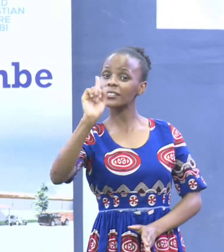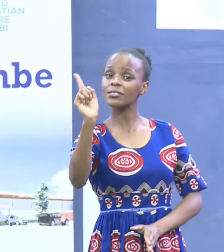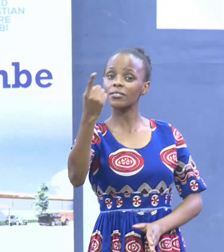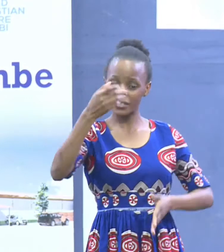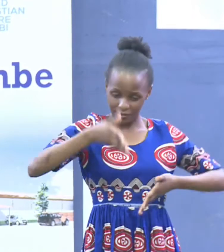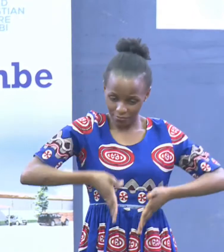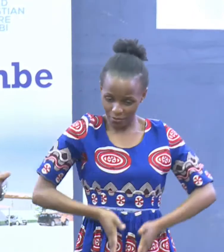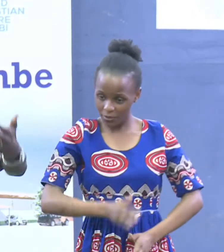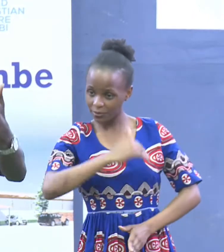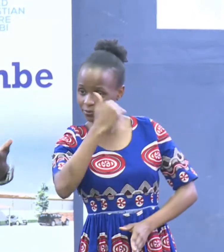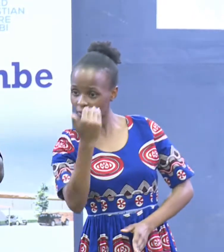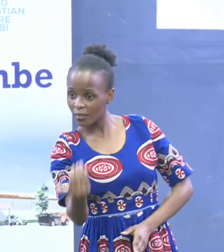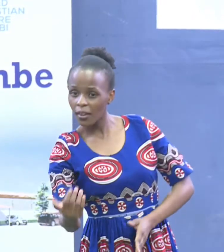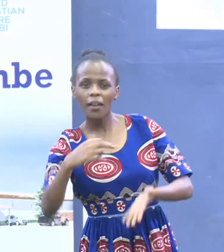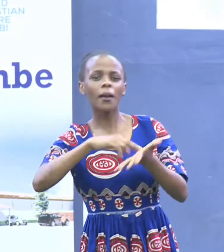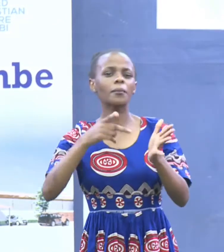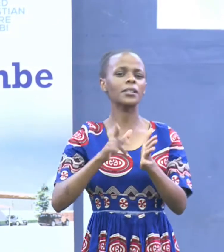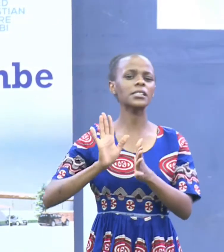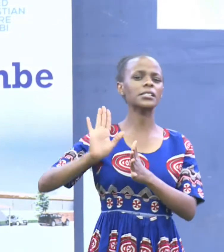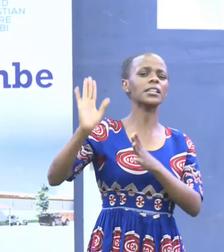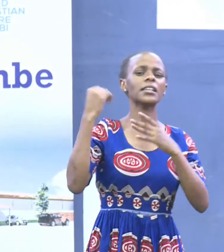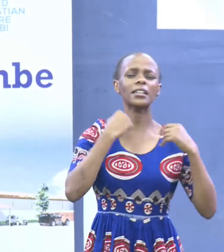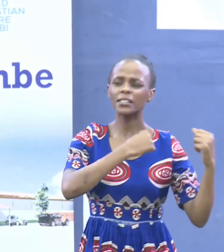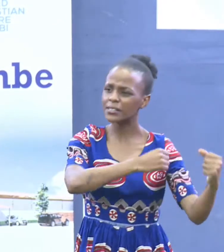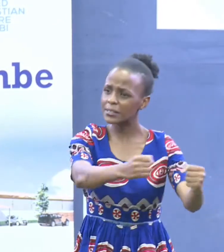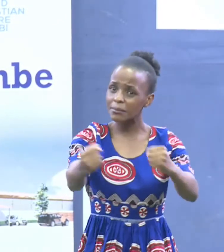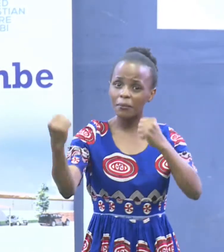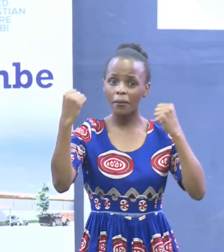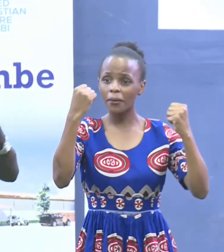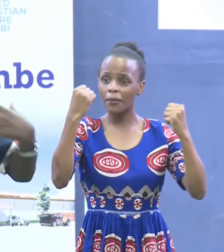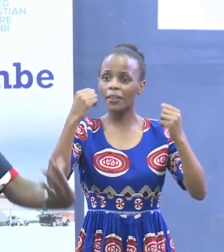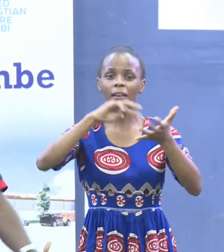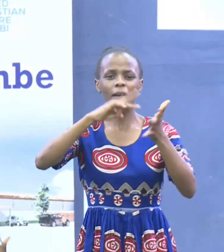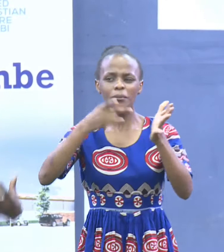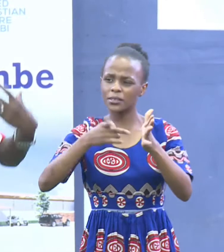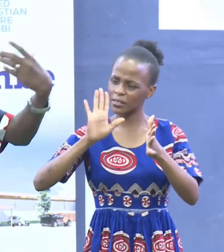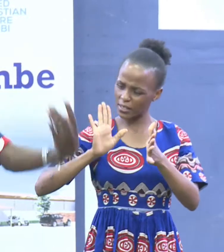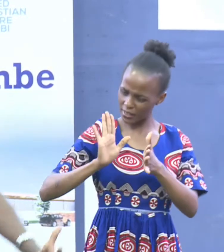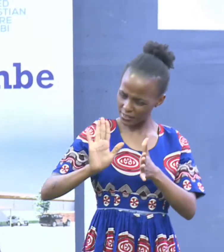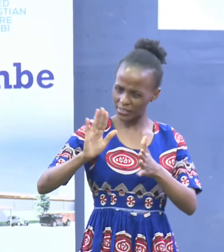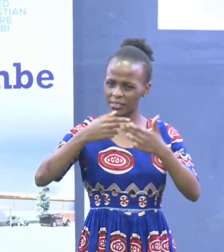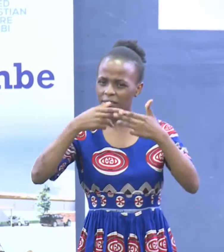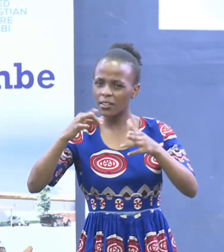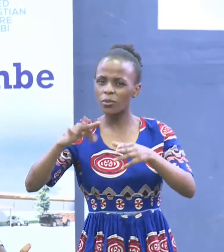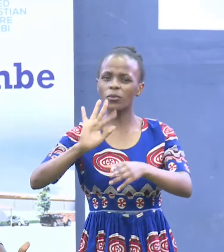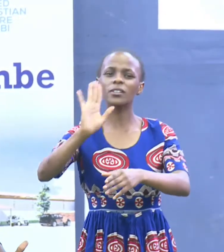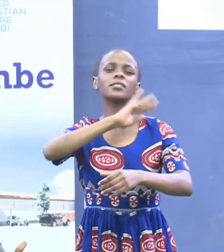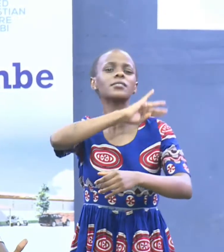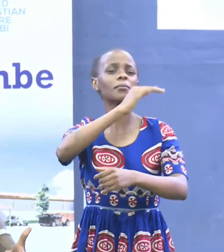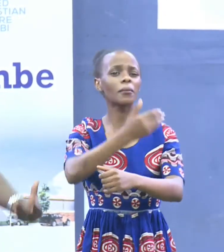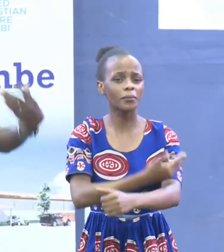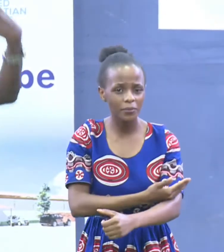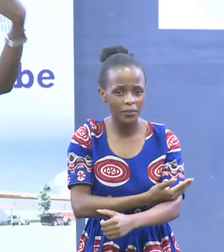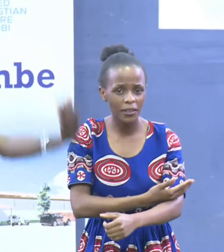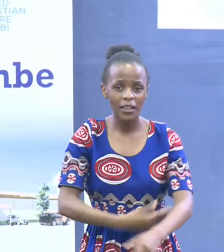omubereberye. That my firstborn ategeza buyinza bwange. Means my mightness. Ategeza manyi gange mwe gasokera. It means the beginning of my